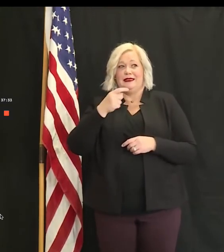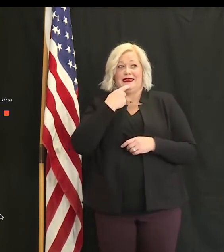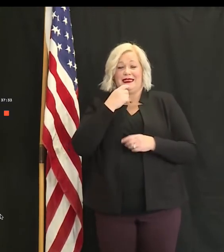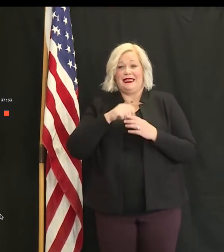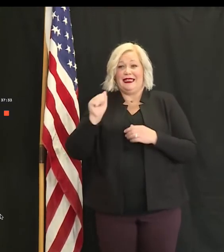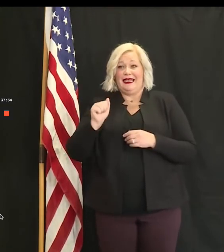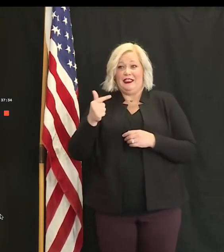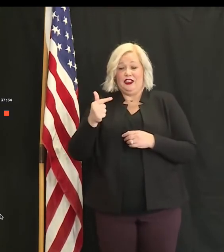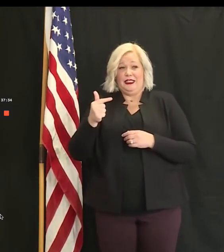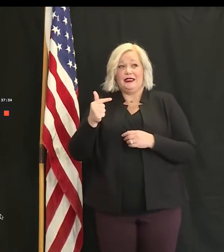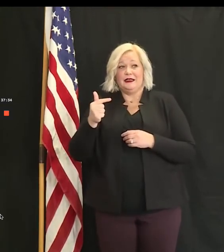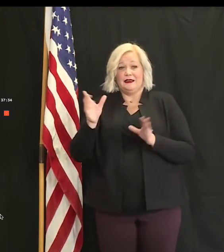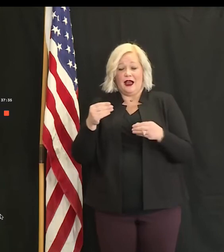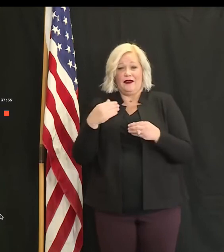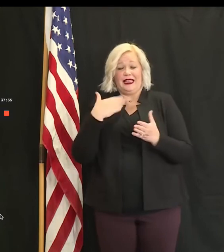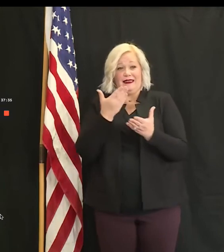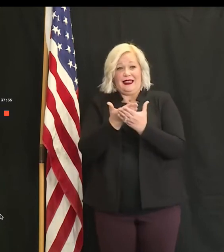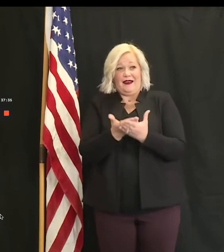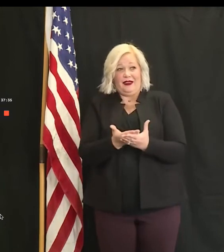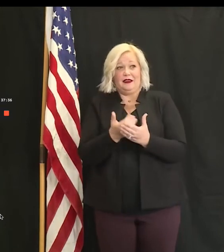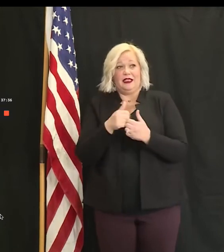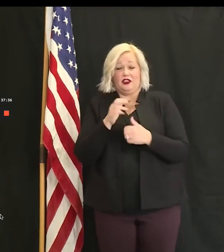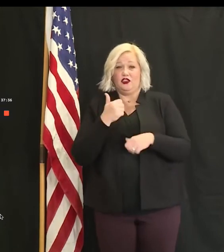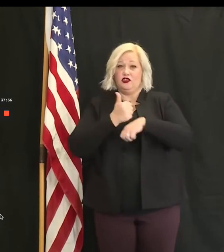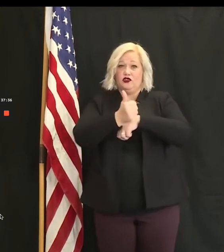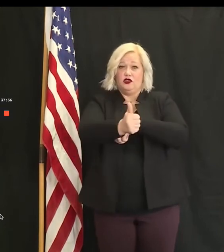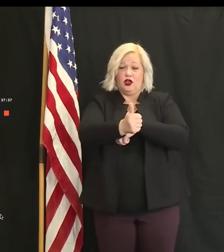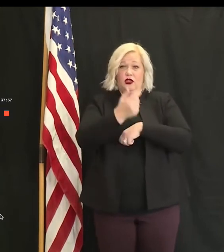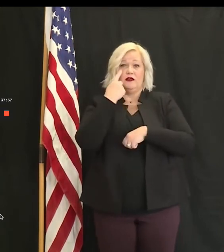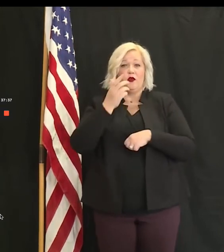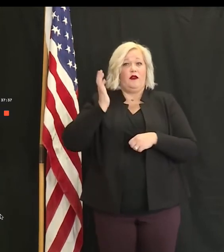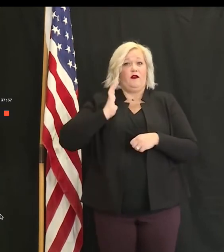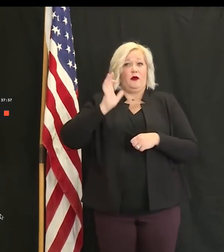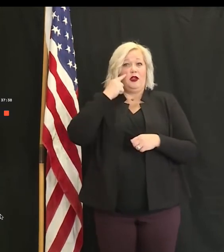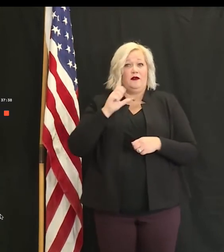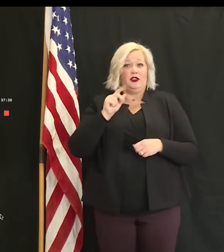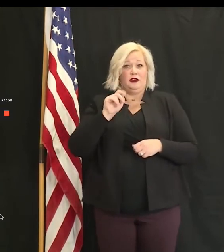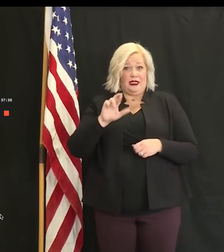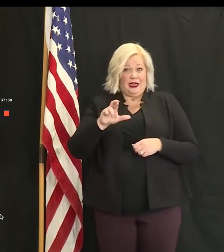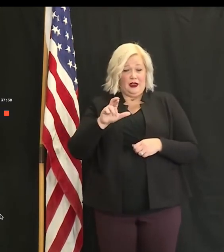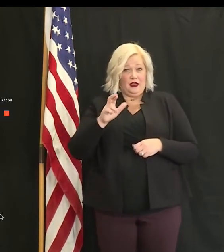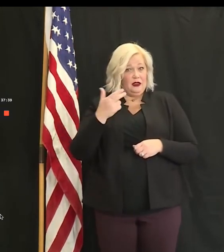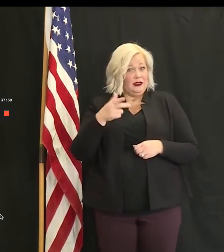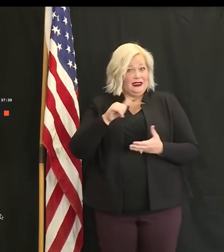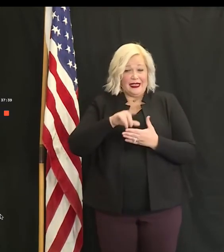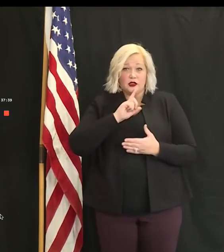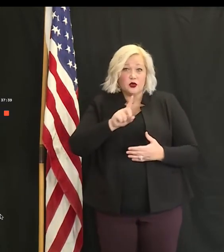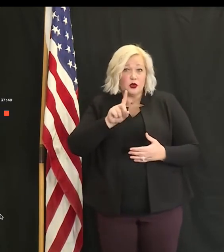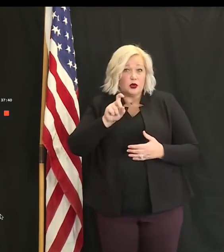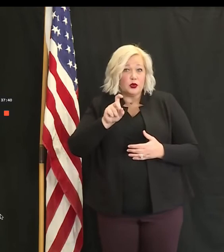has evidence that should bring charges of misconduct in office for former Governor Snyder. Is there any validity to that